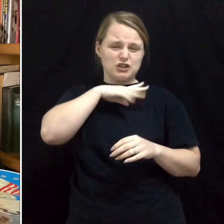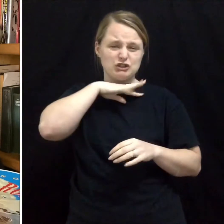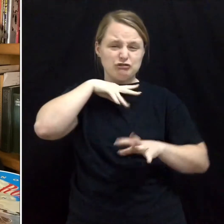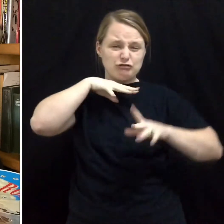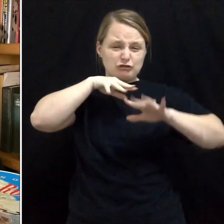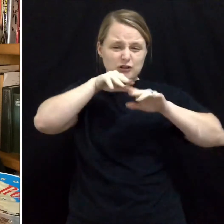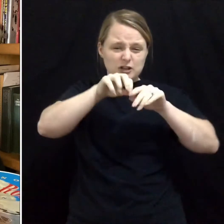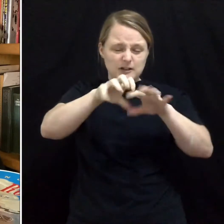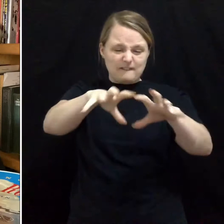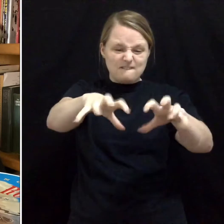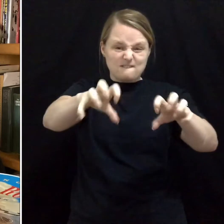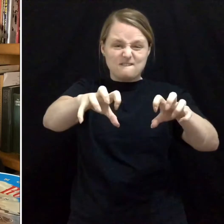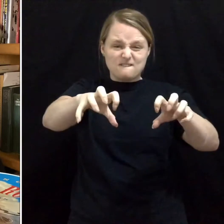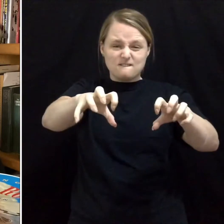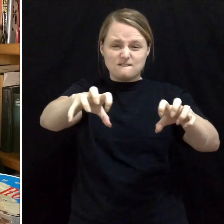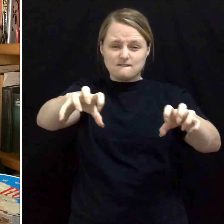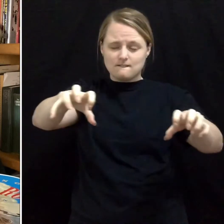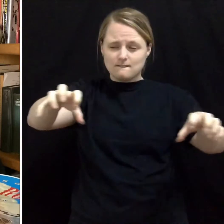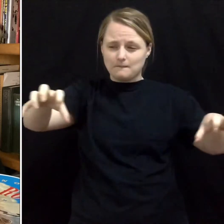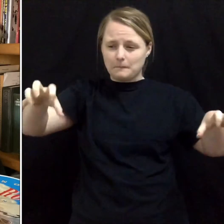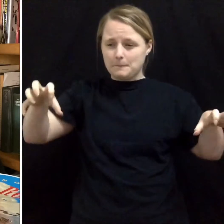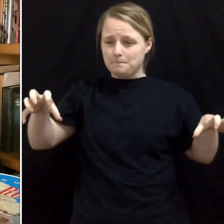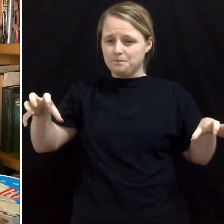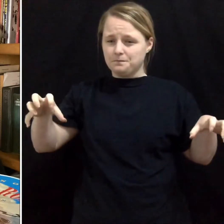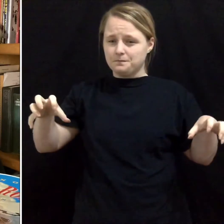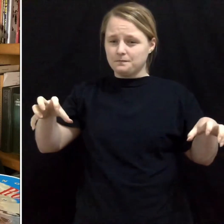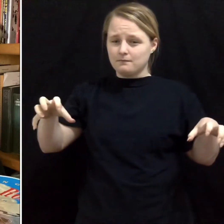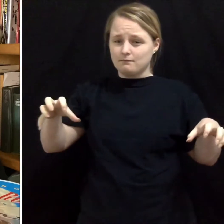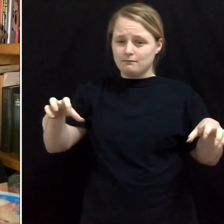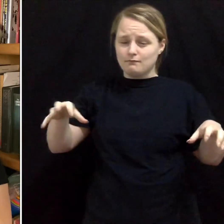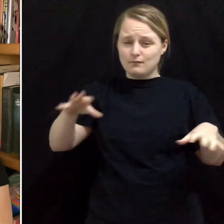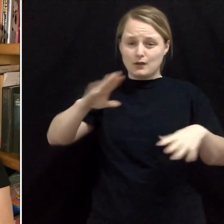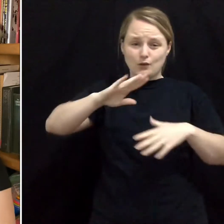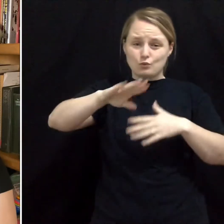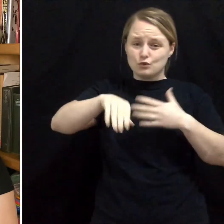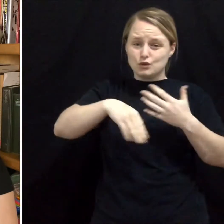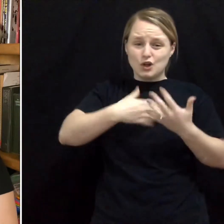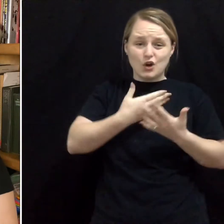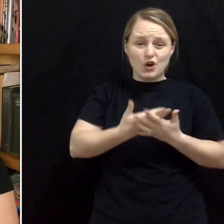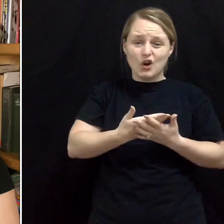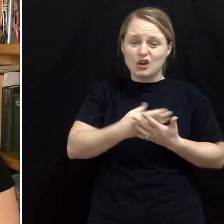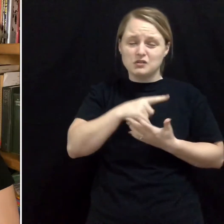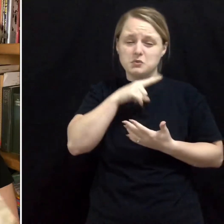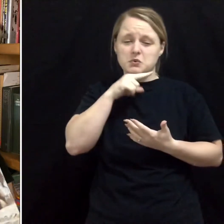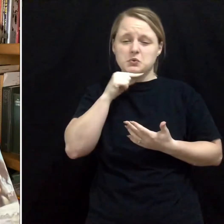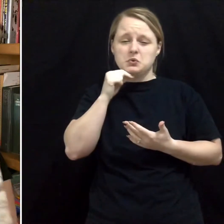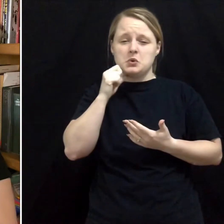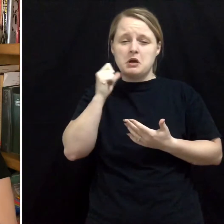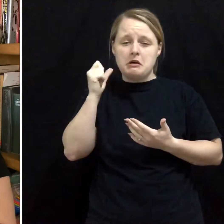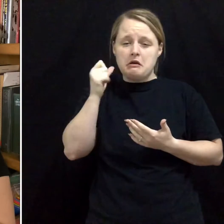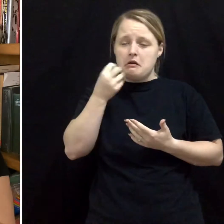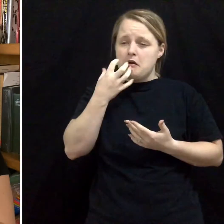crying out. Those clouds stood by and watched it all happen. They weren't even trying to be helpful.